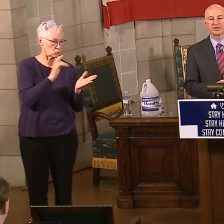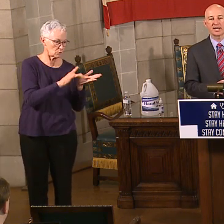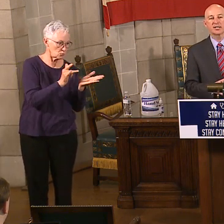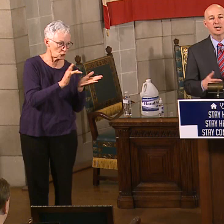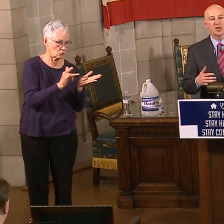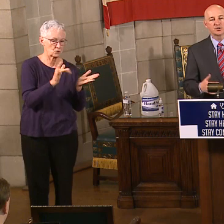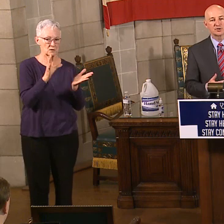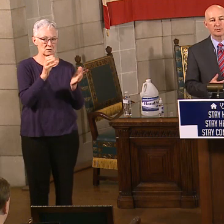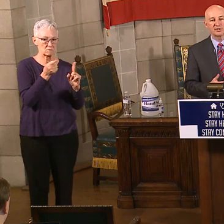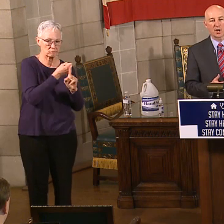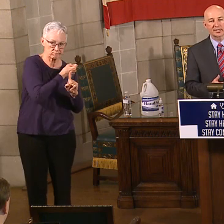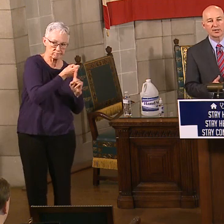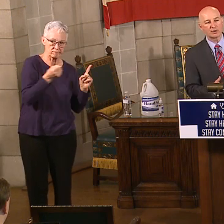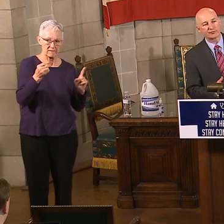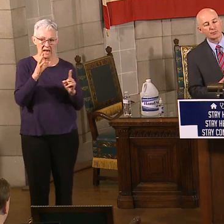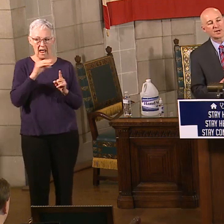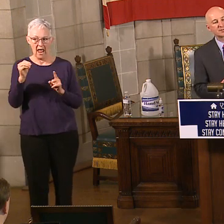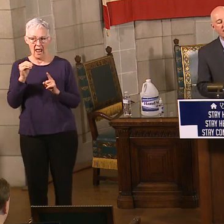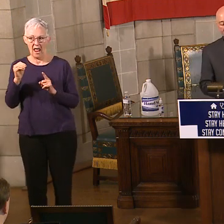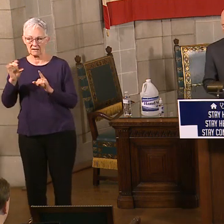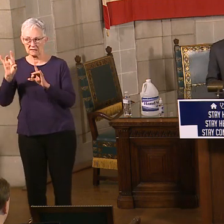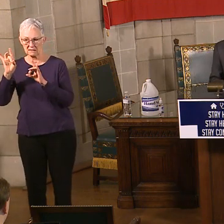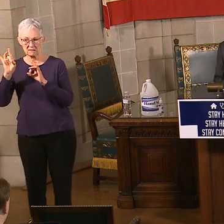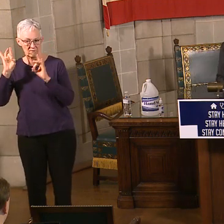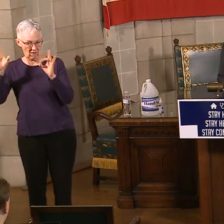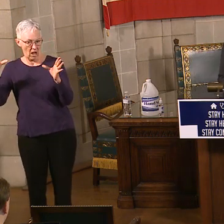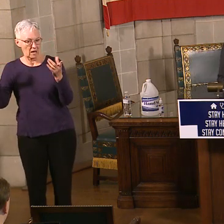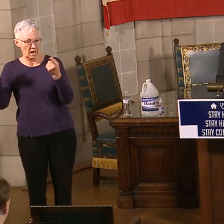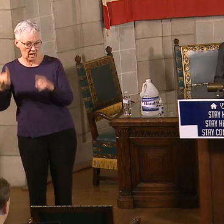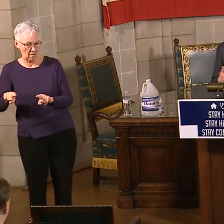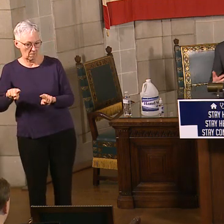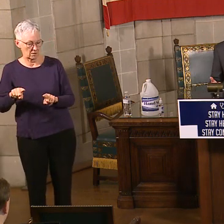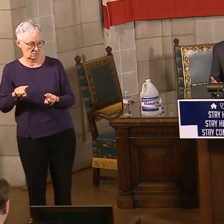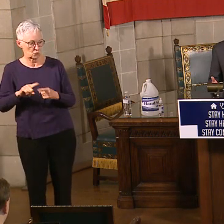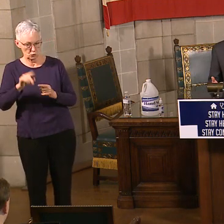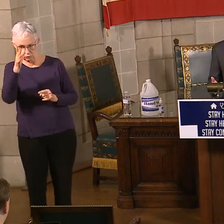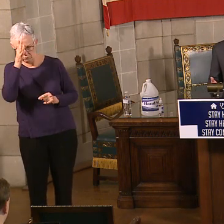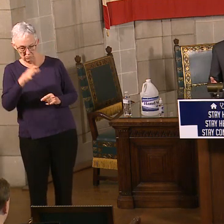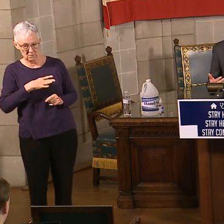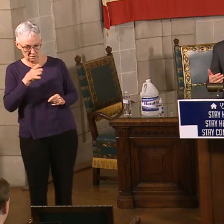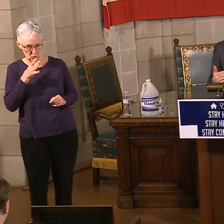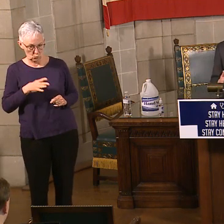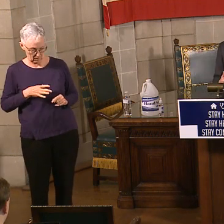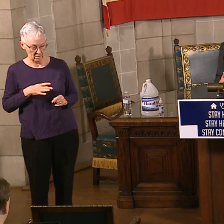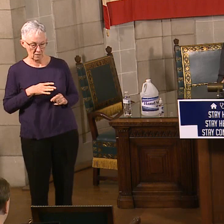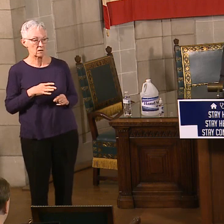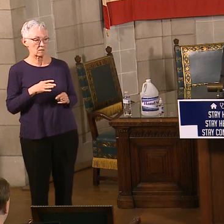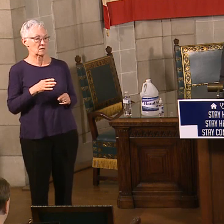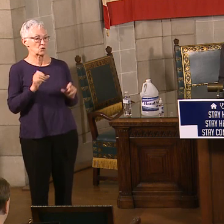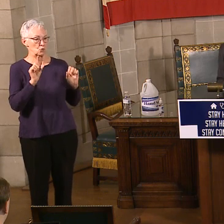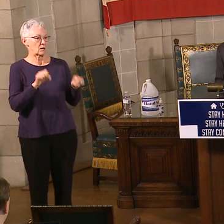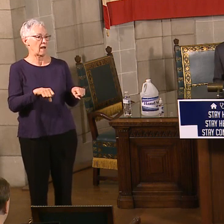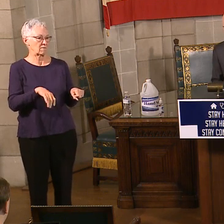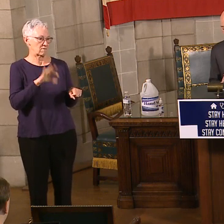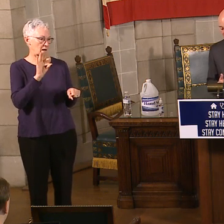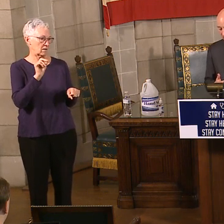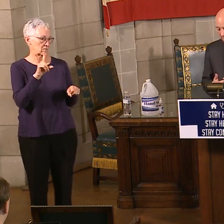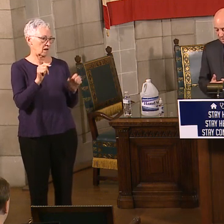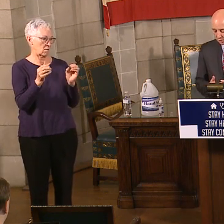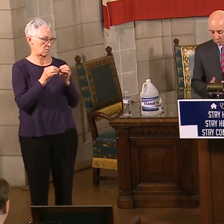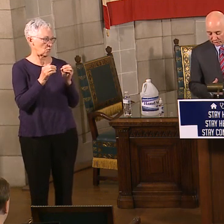in our state. She's going to be talking here in a few minutes about it. You can find out more about that, or if you need resources, go to